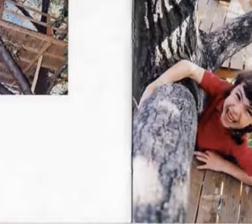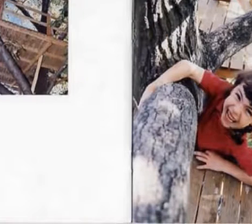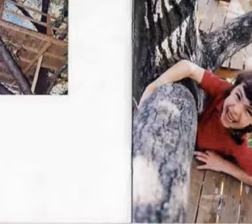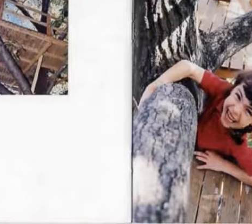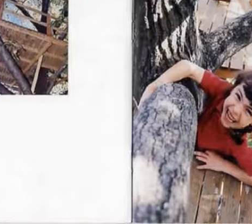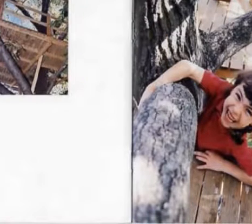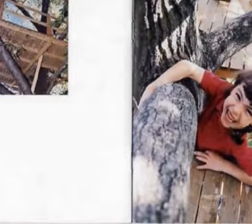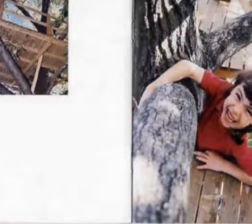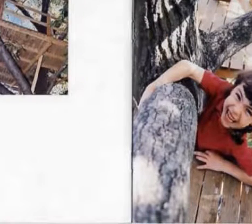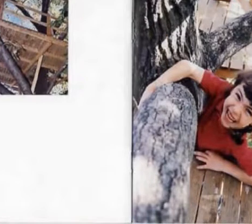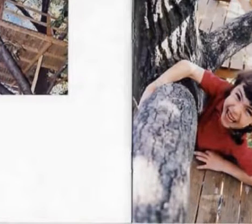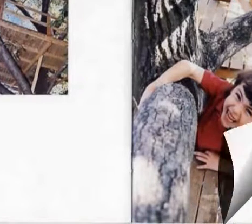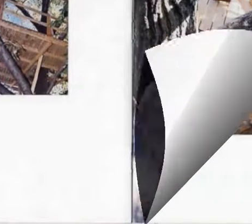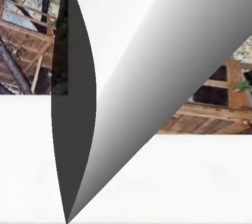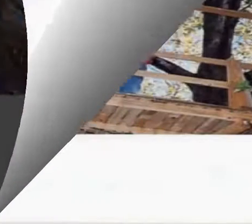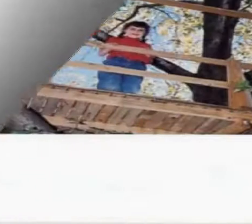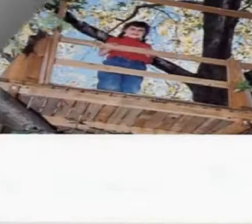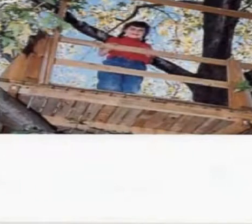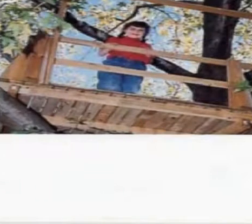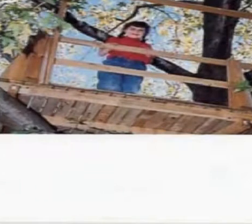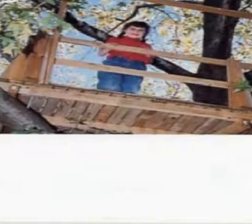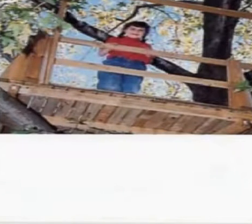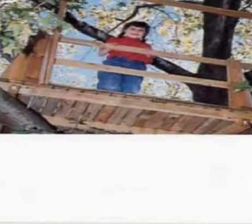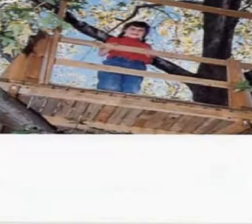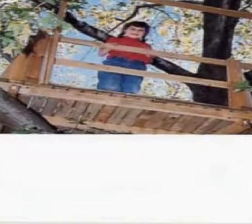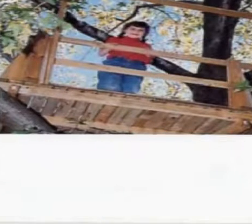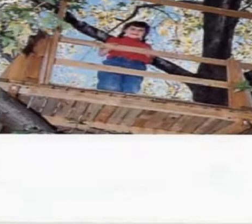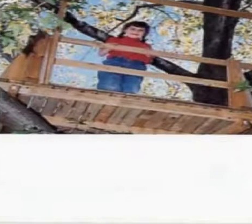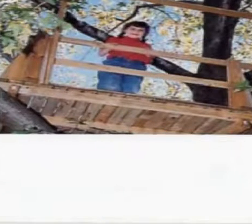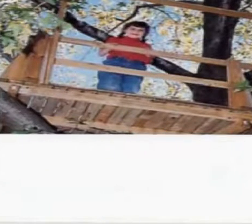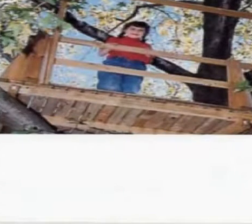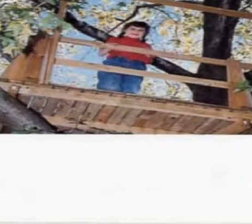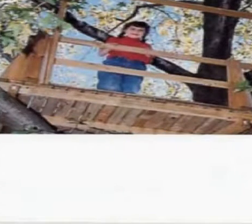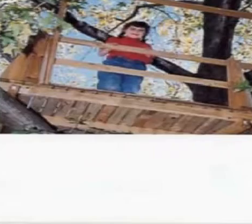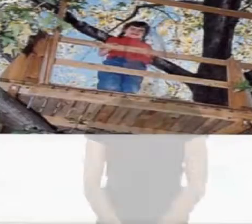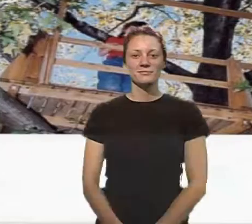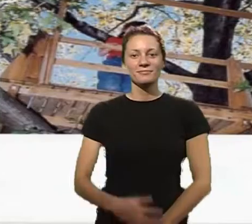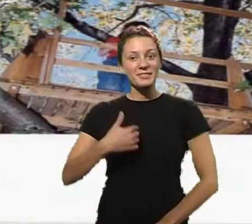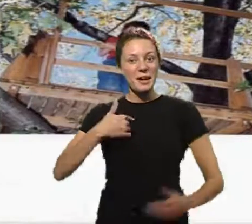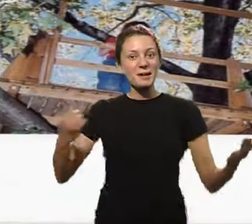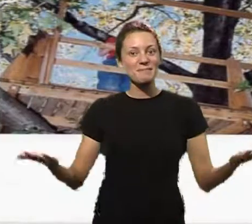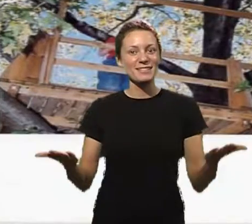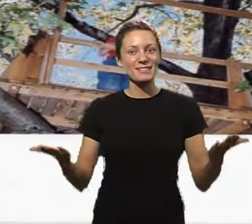I stand up in the tree house. Come and see. Follow me.